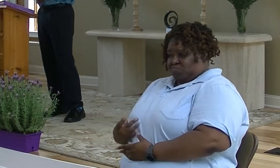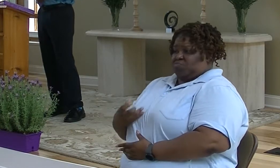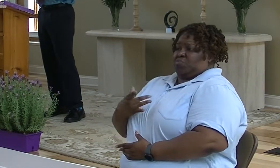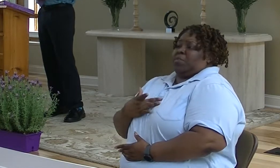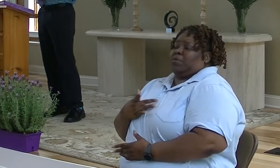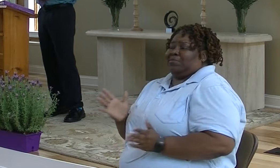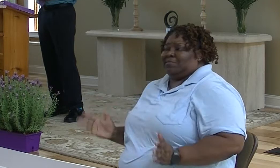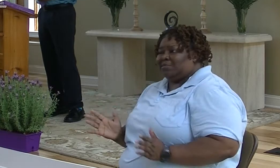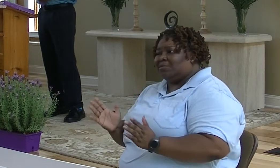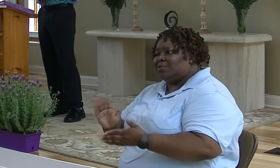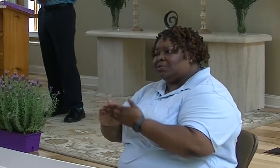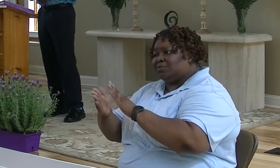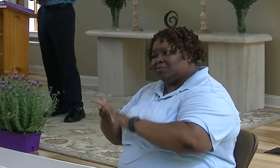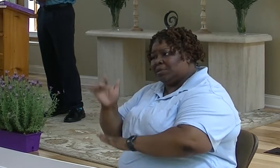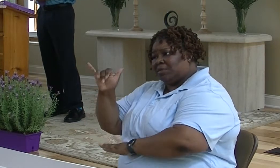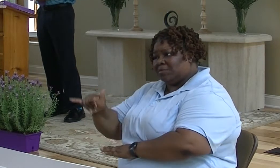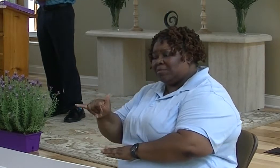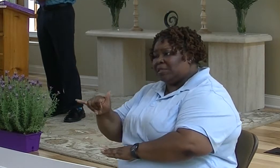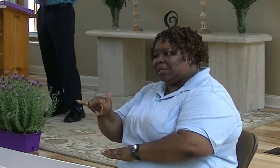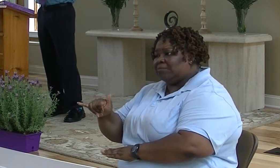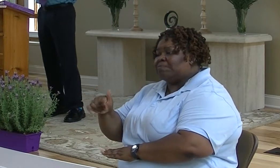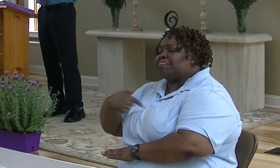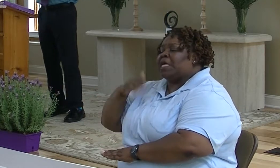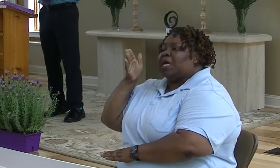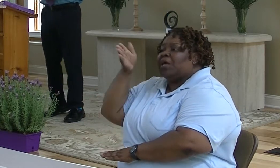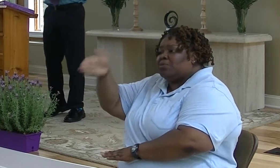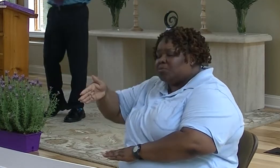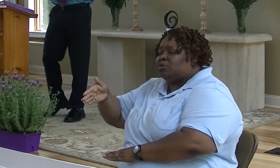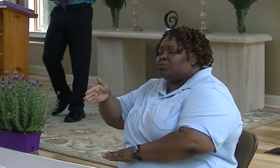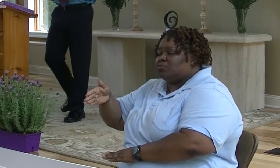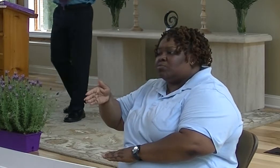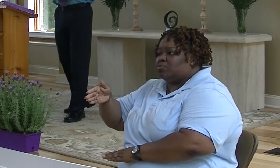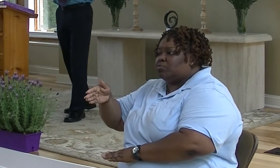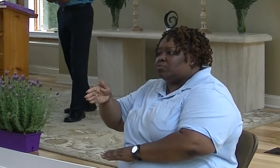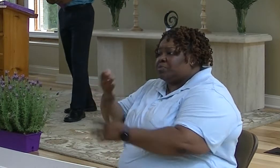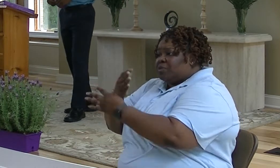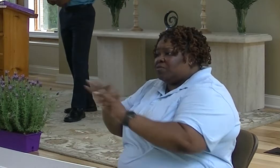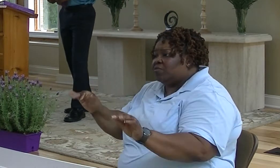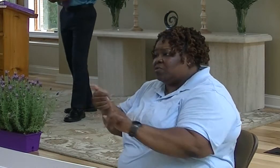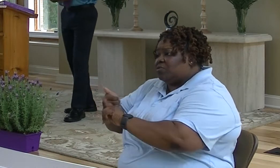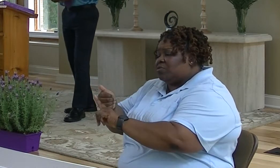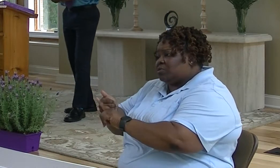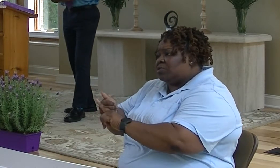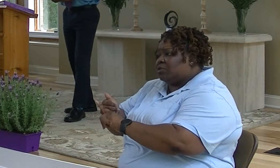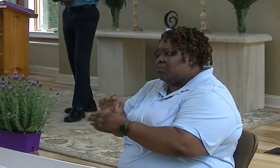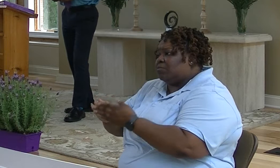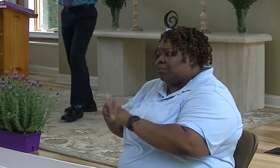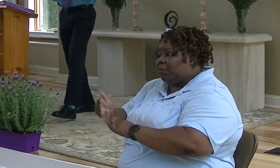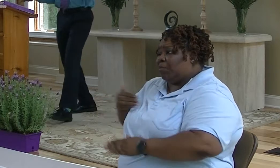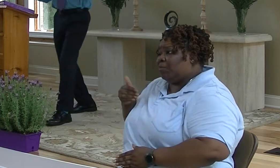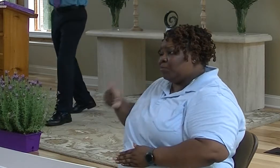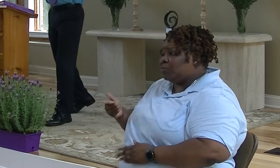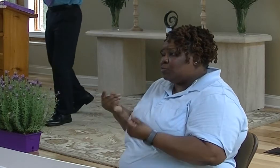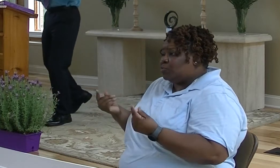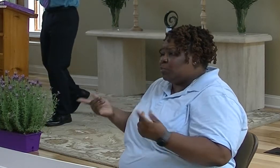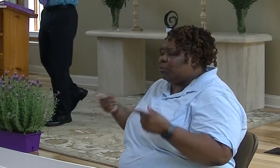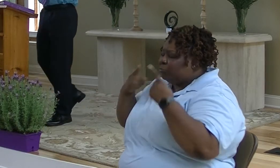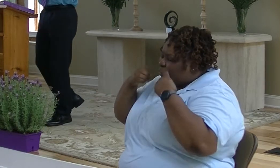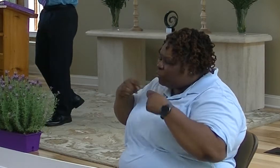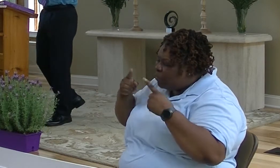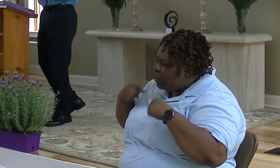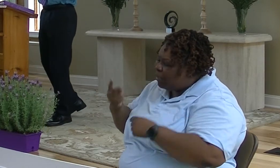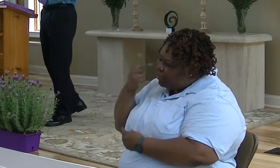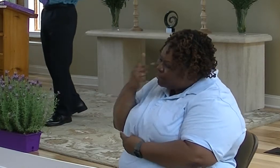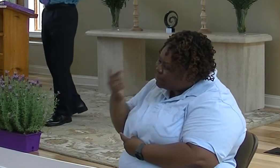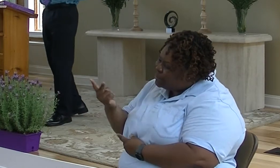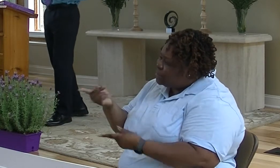it, then it's mine to be. Be vulnerable. Be willing to cry. Be willing to be seen